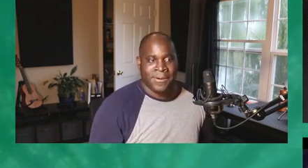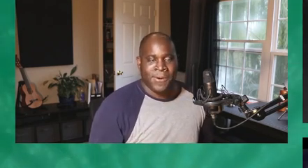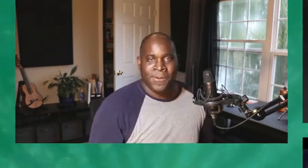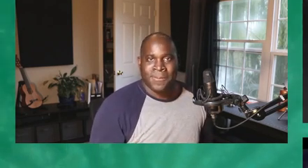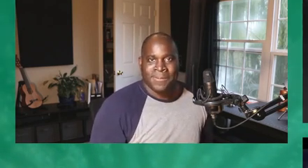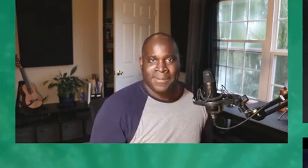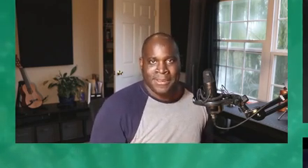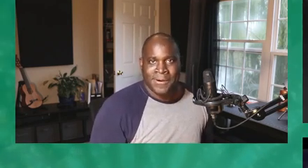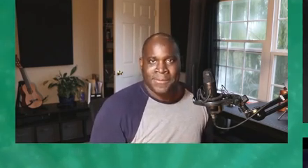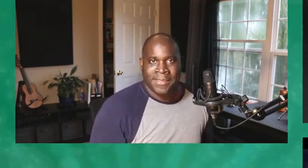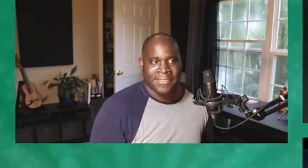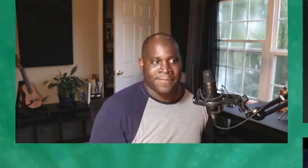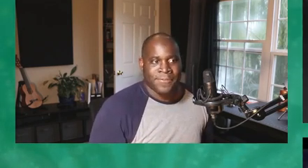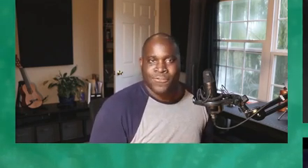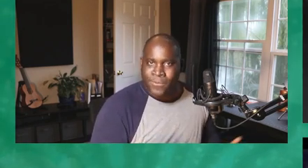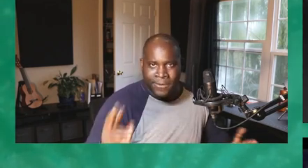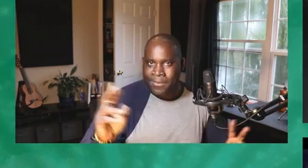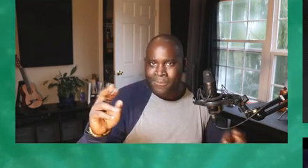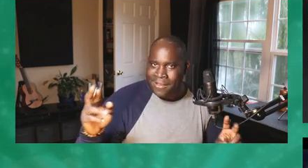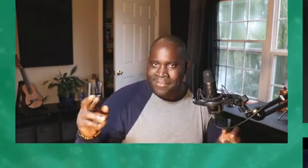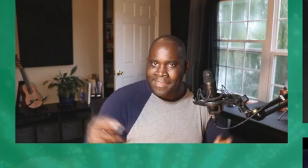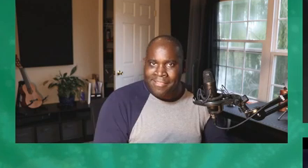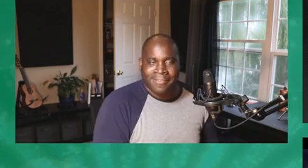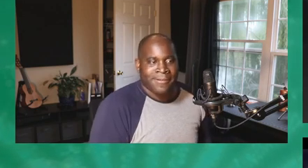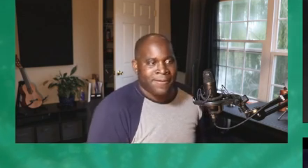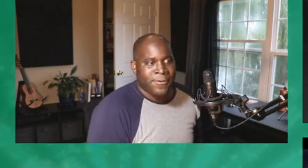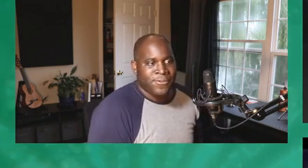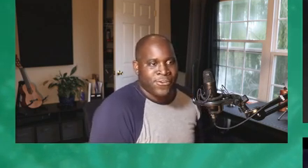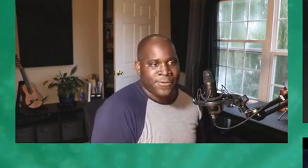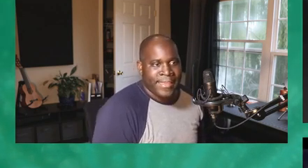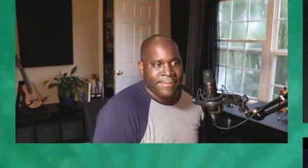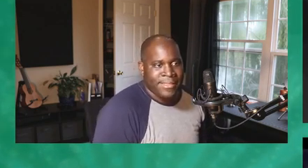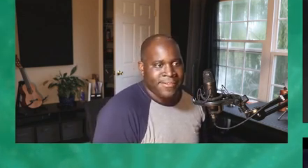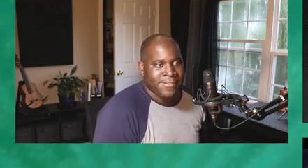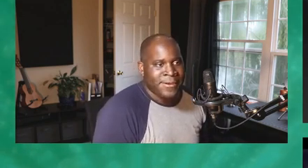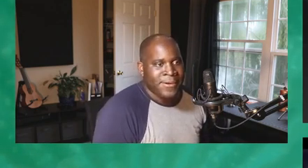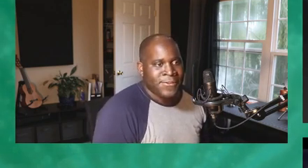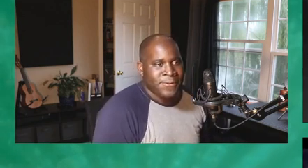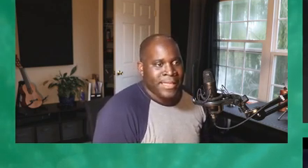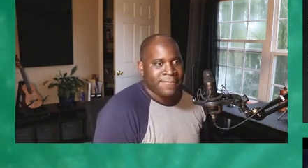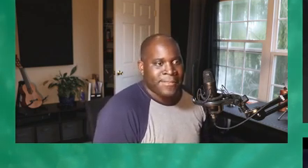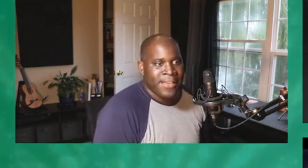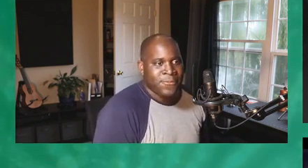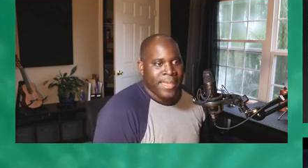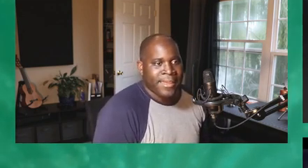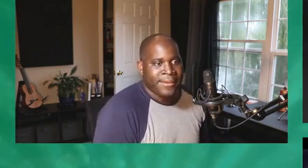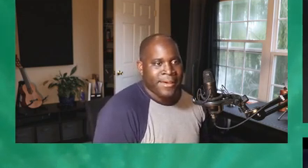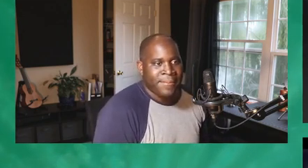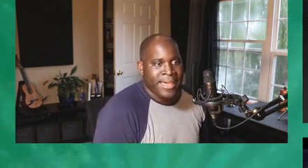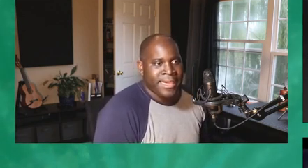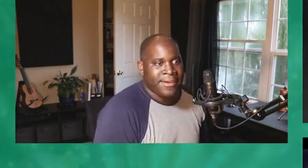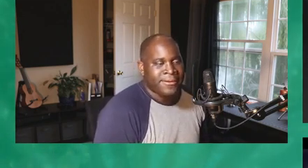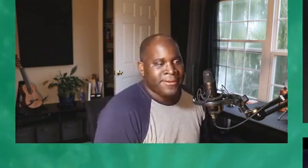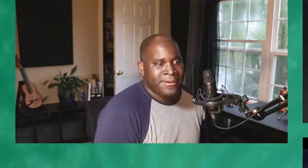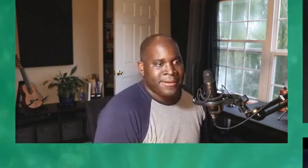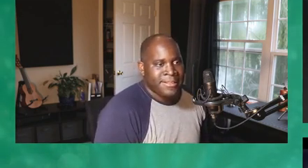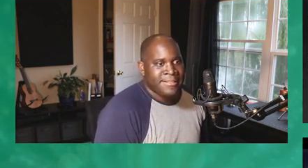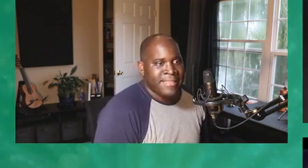does, you know, in the future, in the present tense of where the show is taking place. So, like, flashback